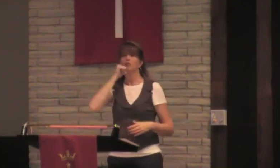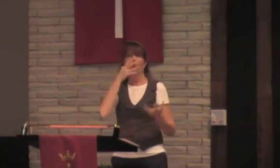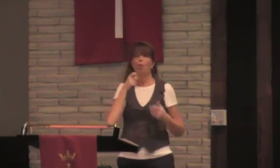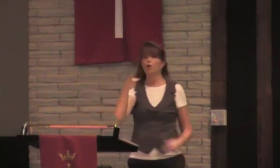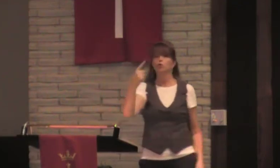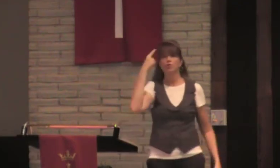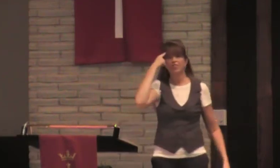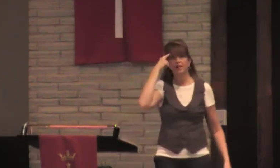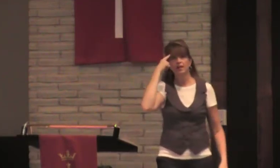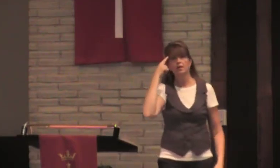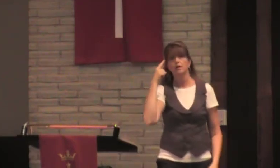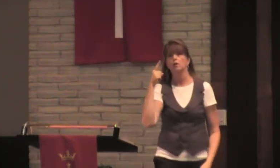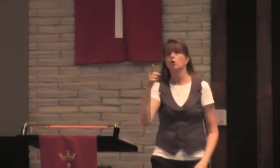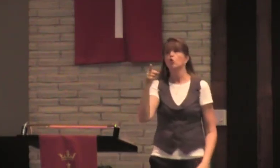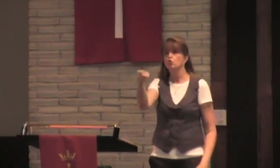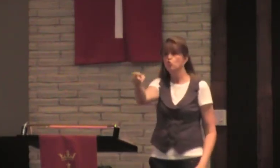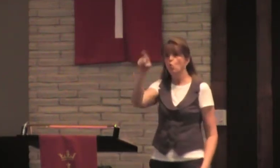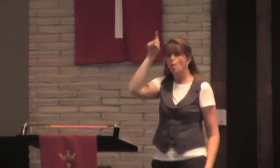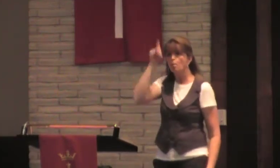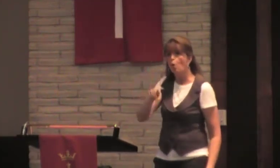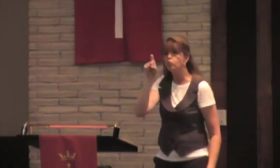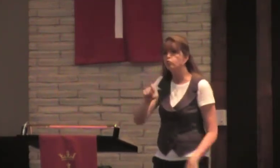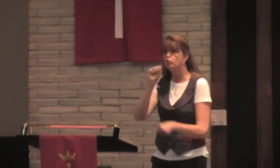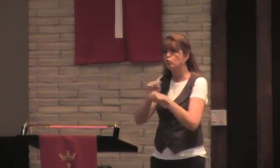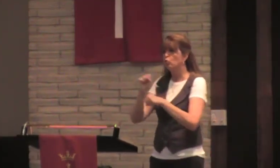wrong conceptual sign.